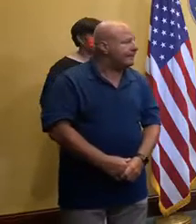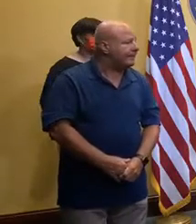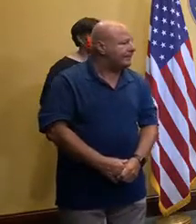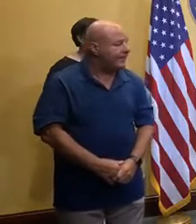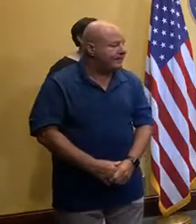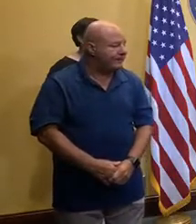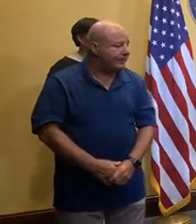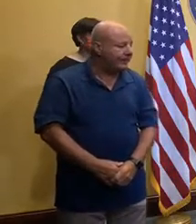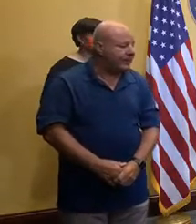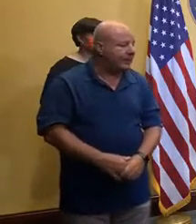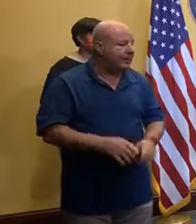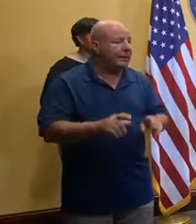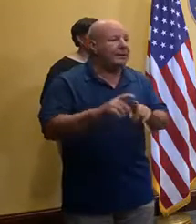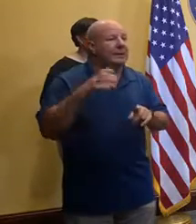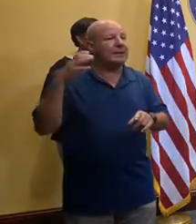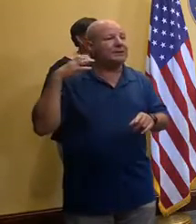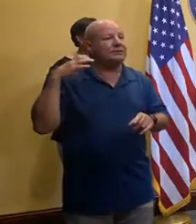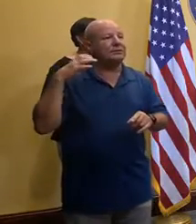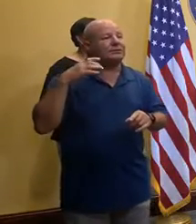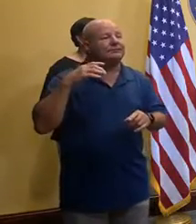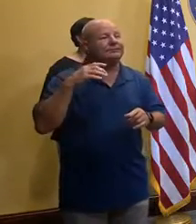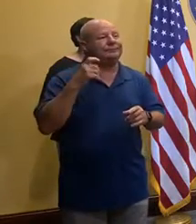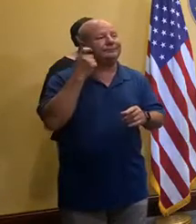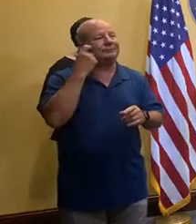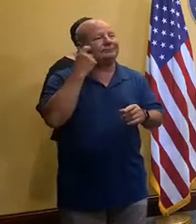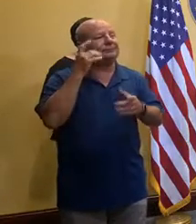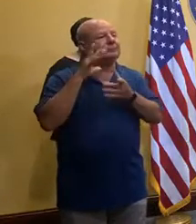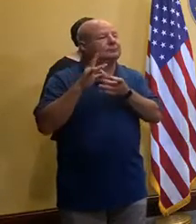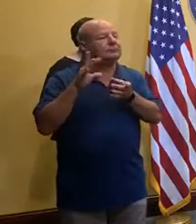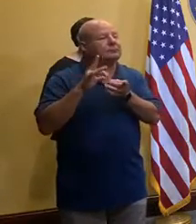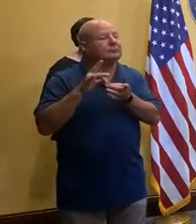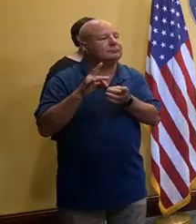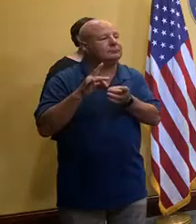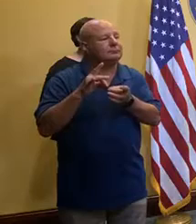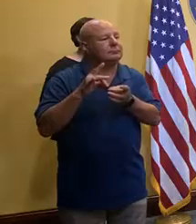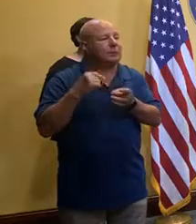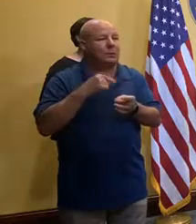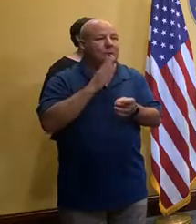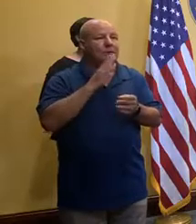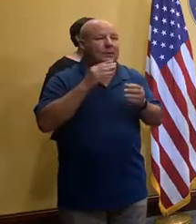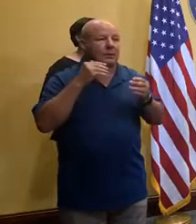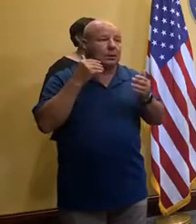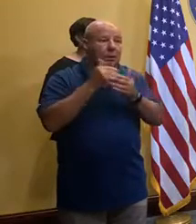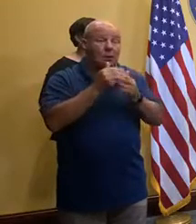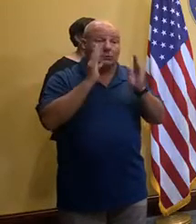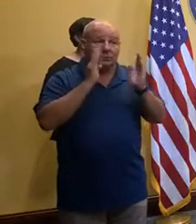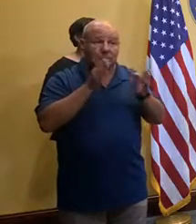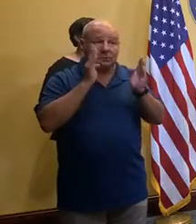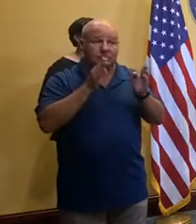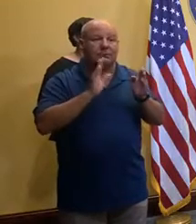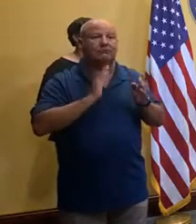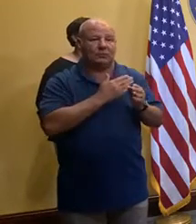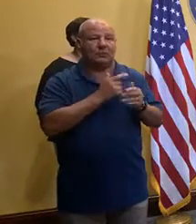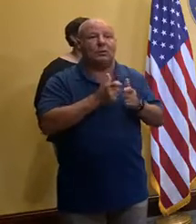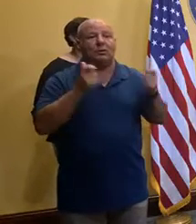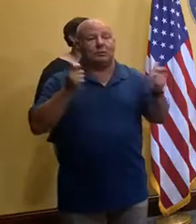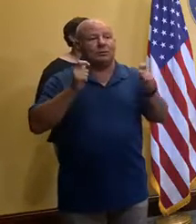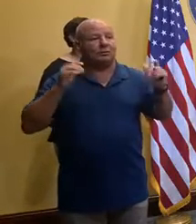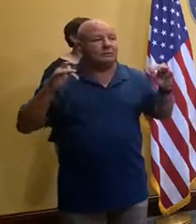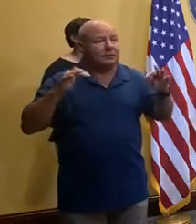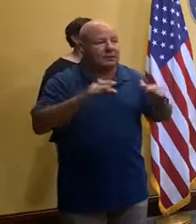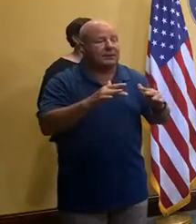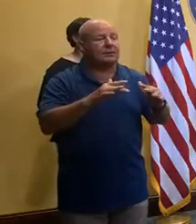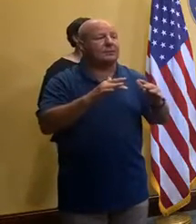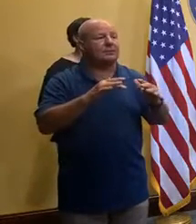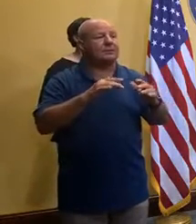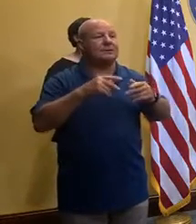As the chief emphasized and talked about, we're going to be paying very close attention to our large gatherings under the bridges,